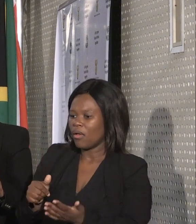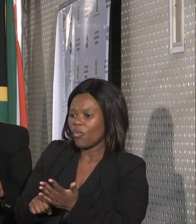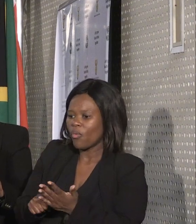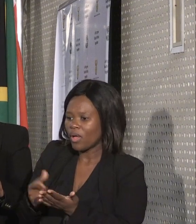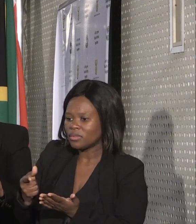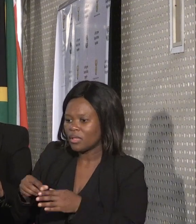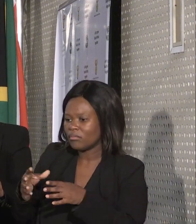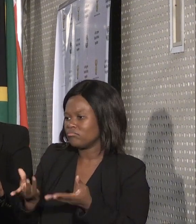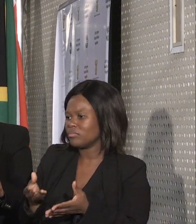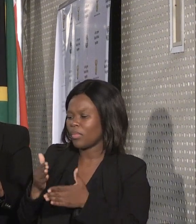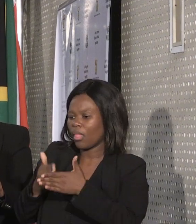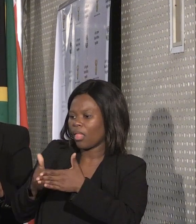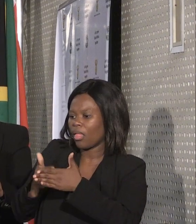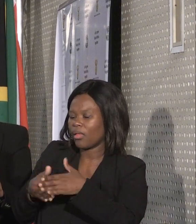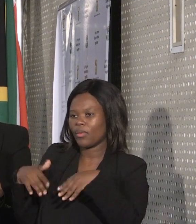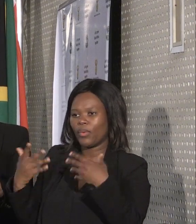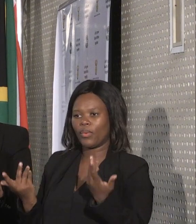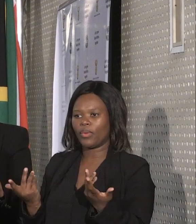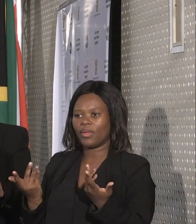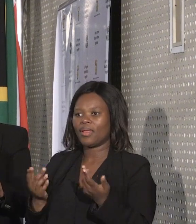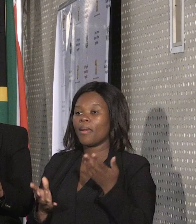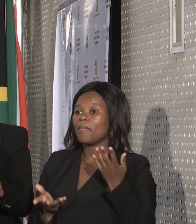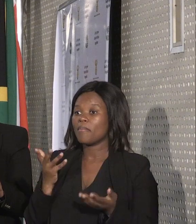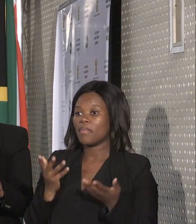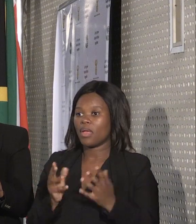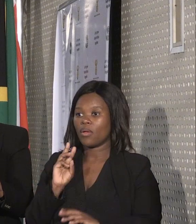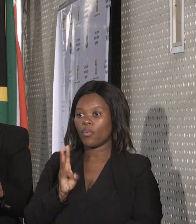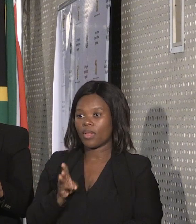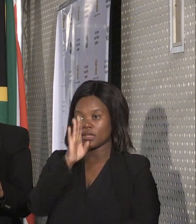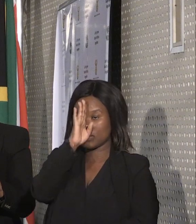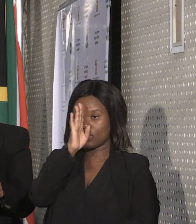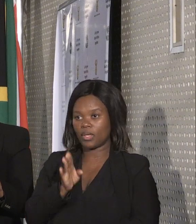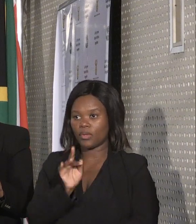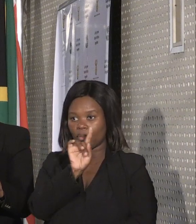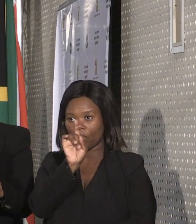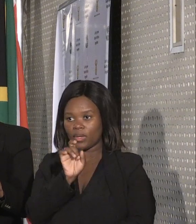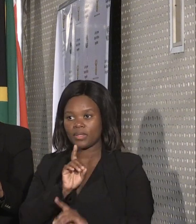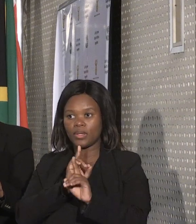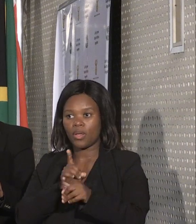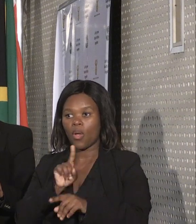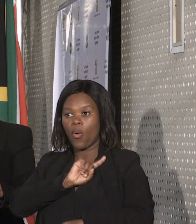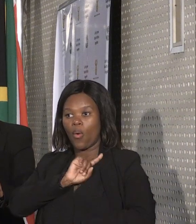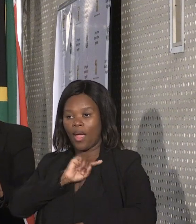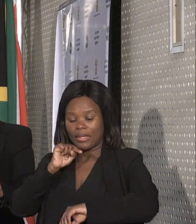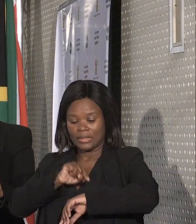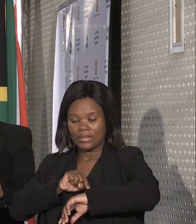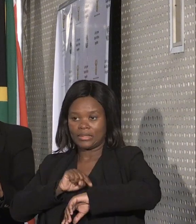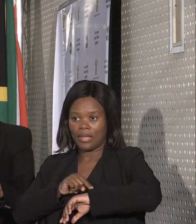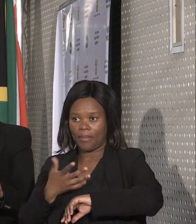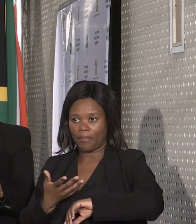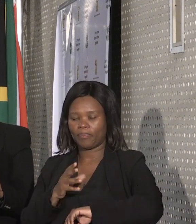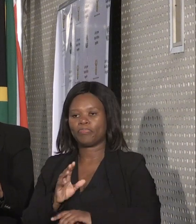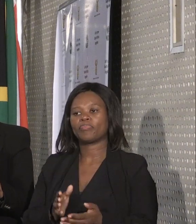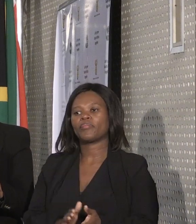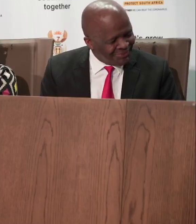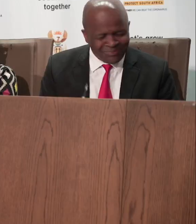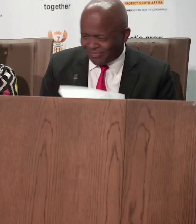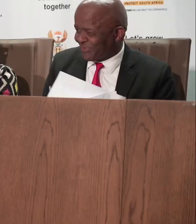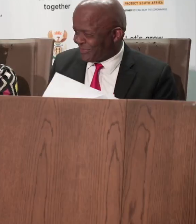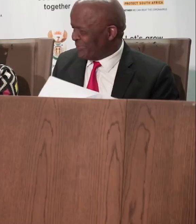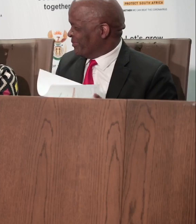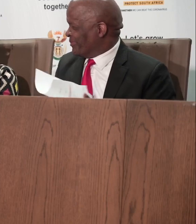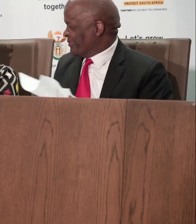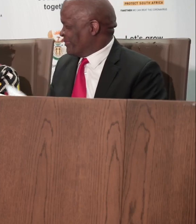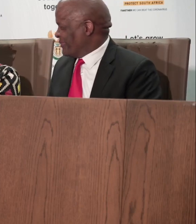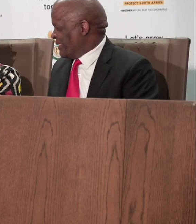time. And just maybe to go straight to the question, because I'm very mindful of the time. The question was the